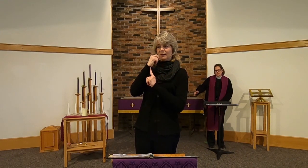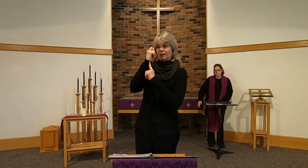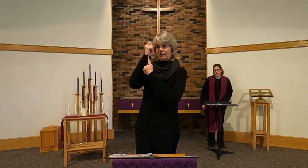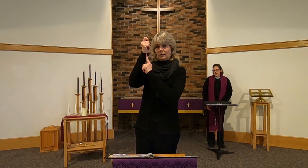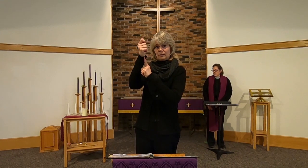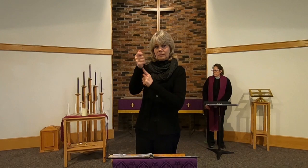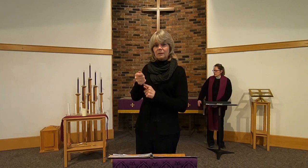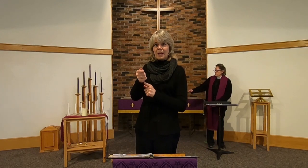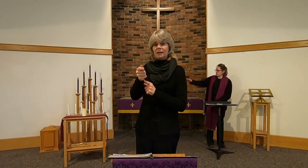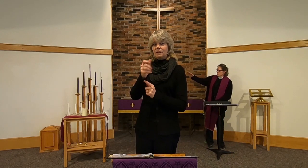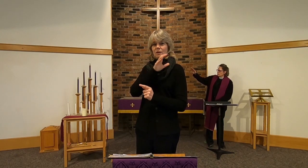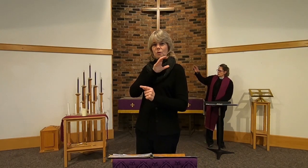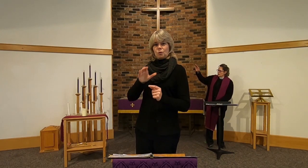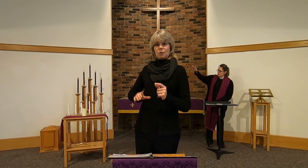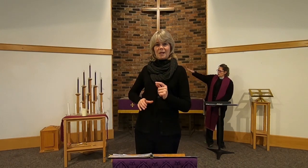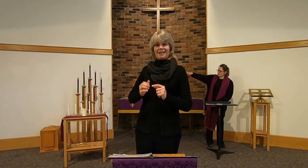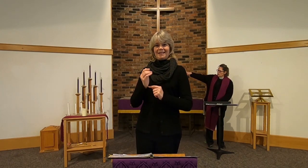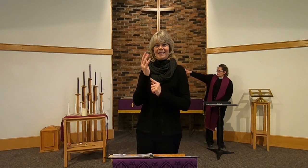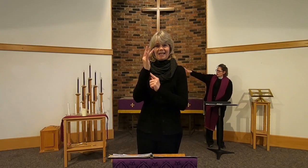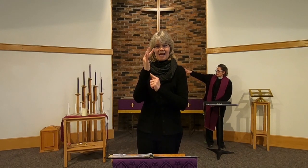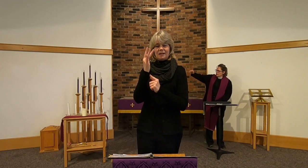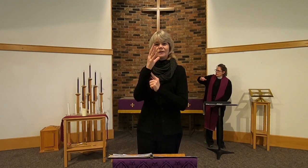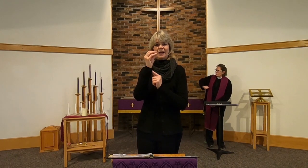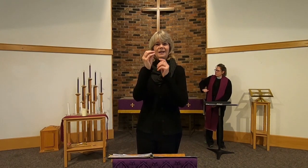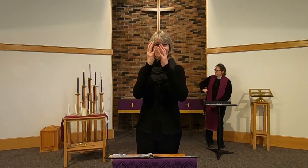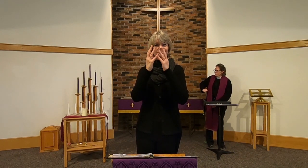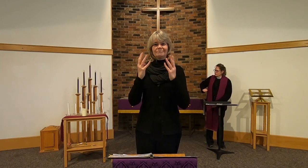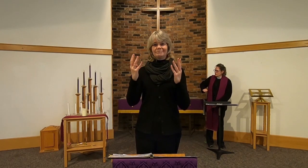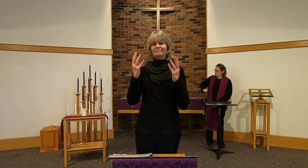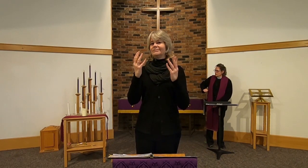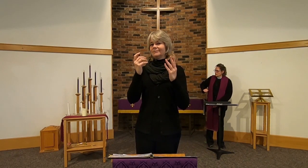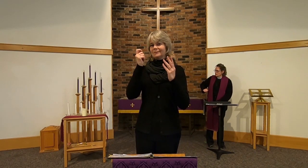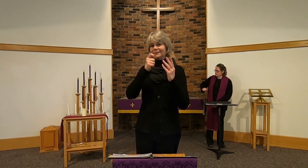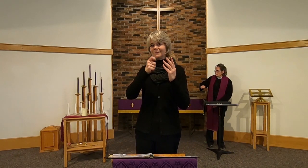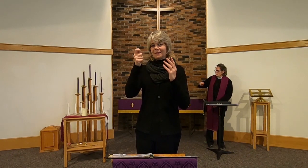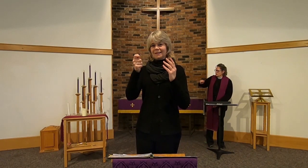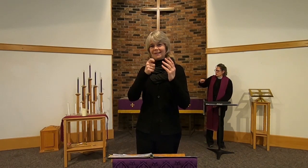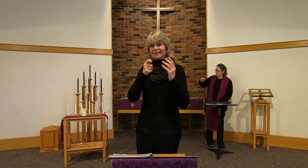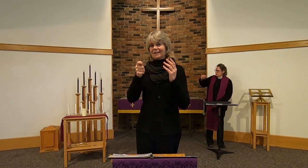Christ candle and lighting up